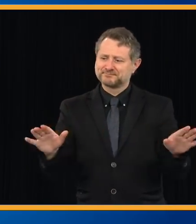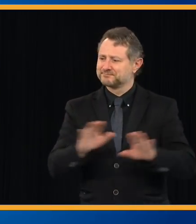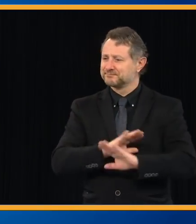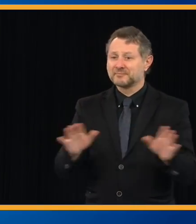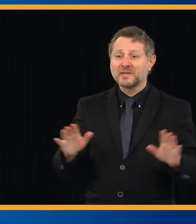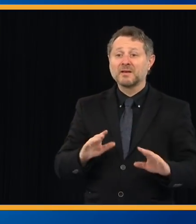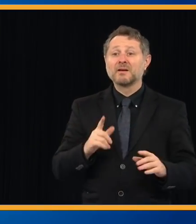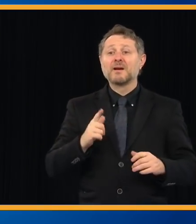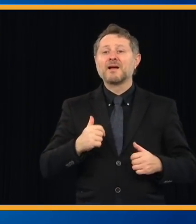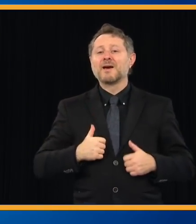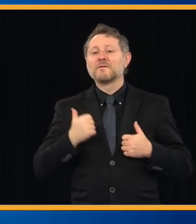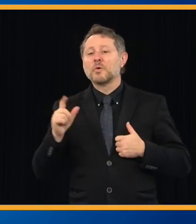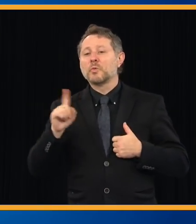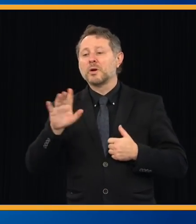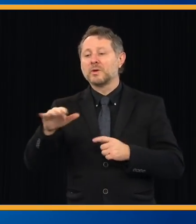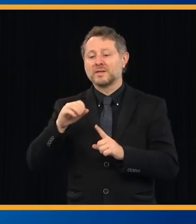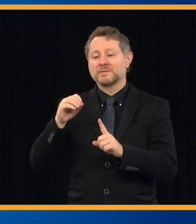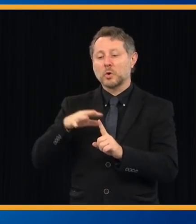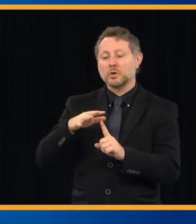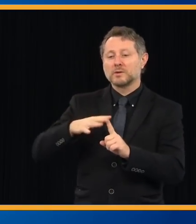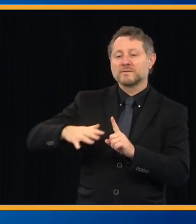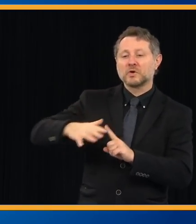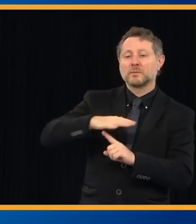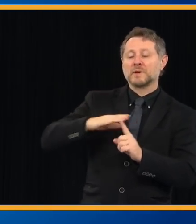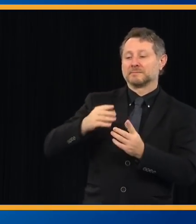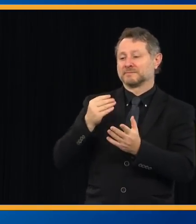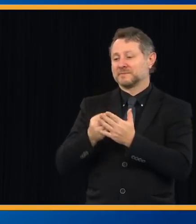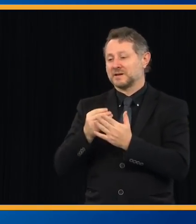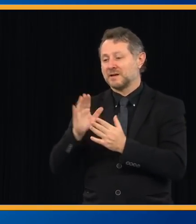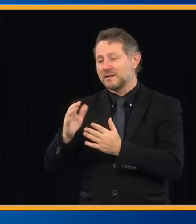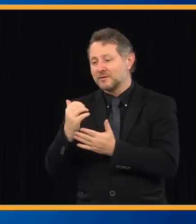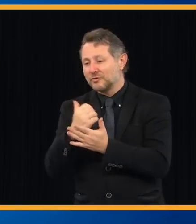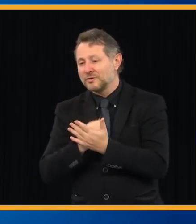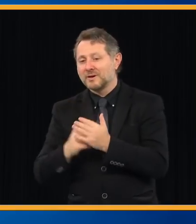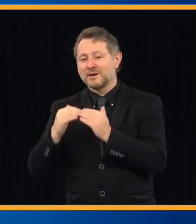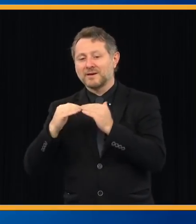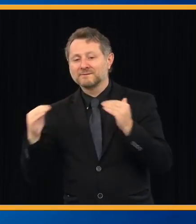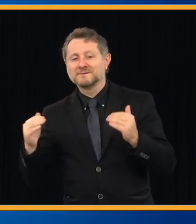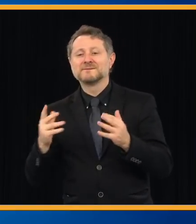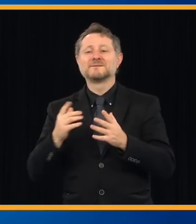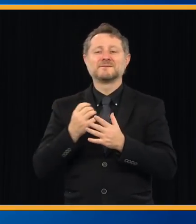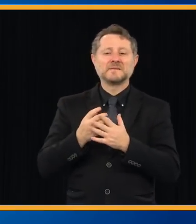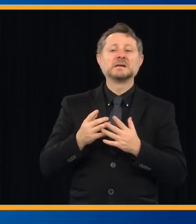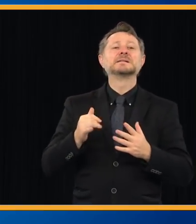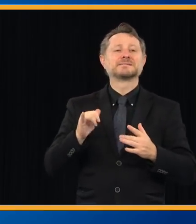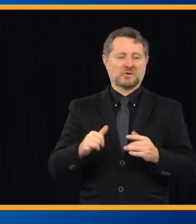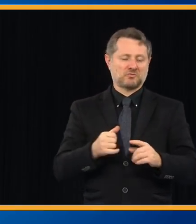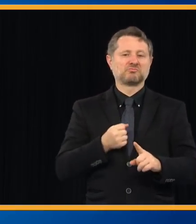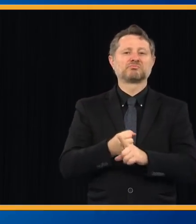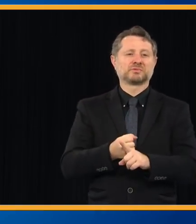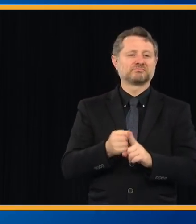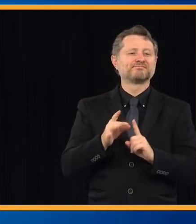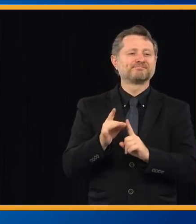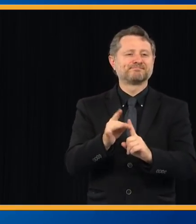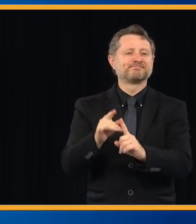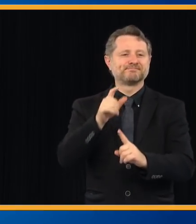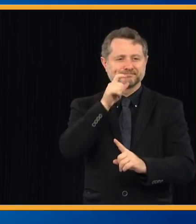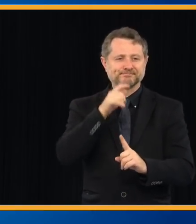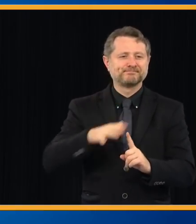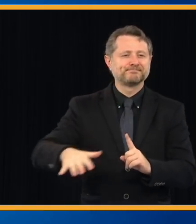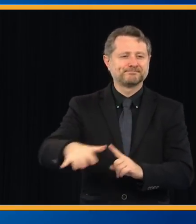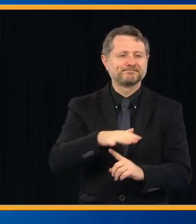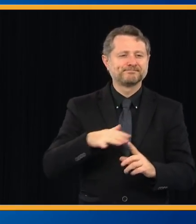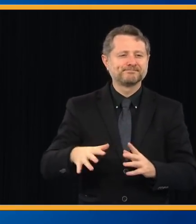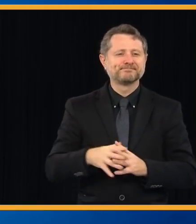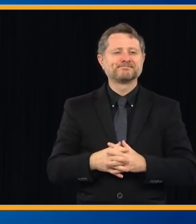demographically, socially, the infection rate is higher. New York State does not have the same disparities